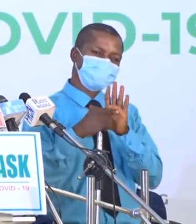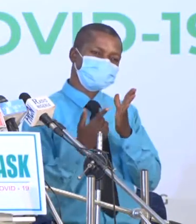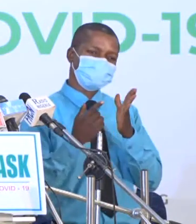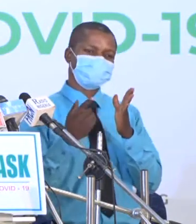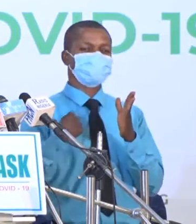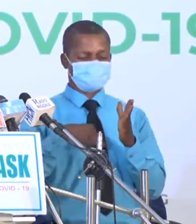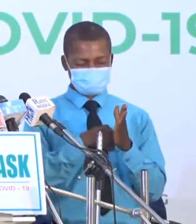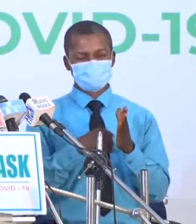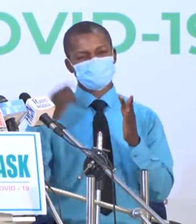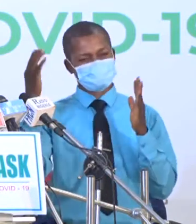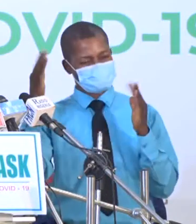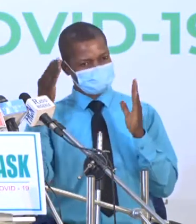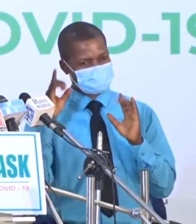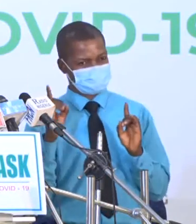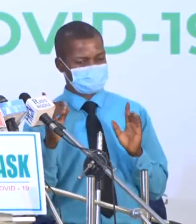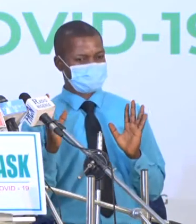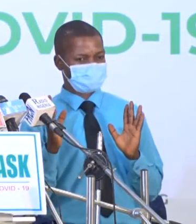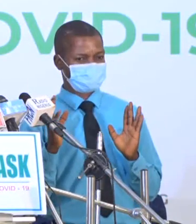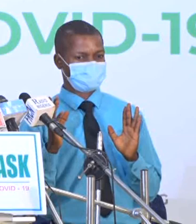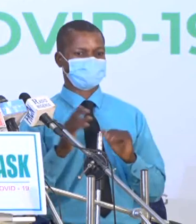are expected.